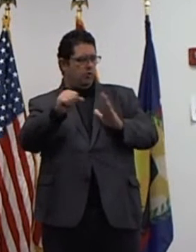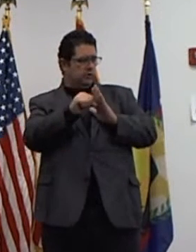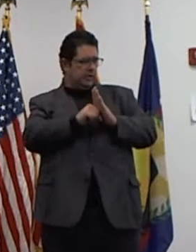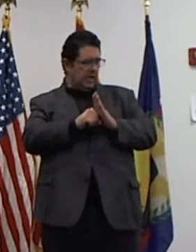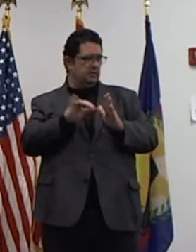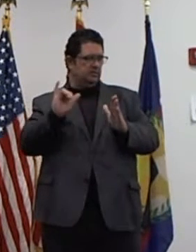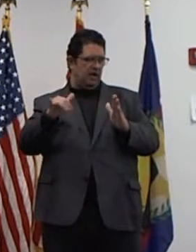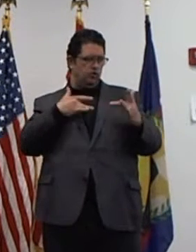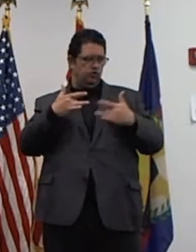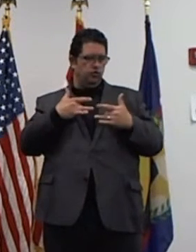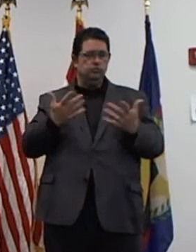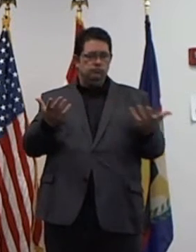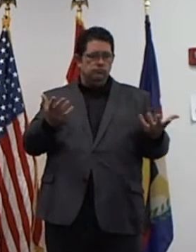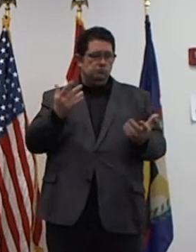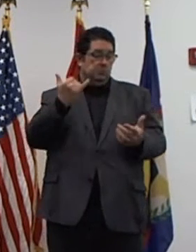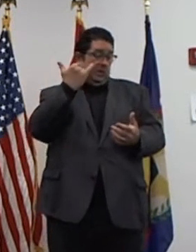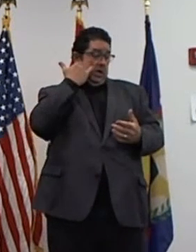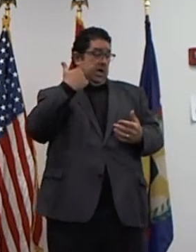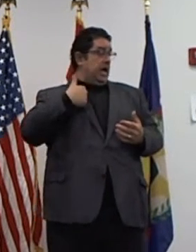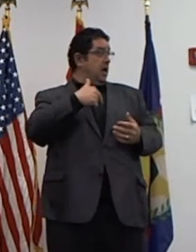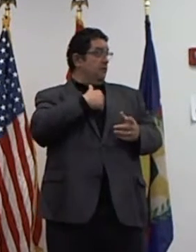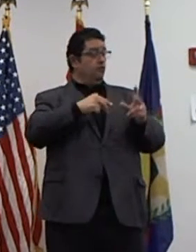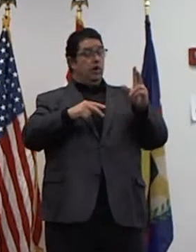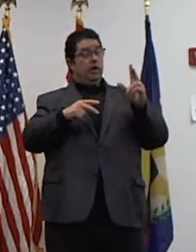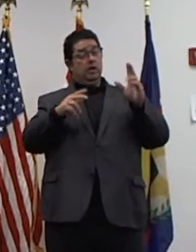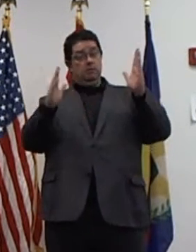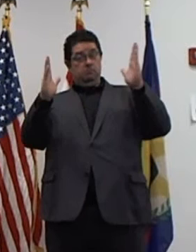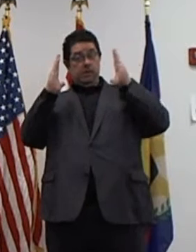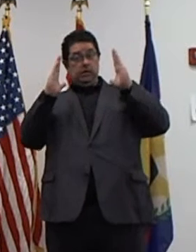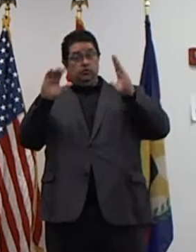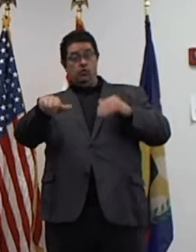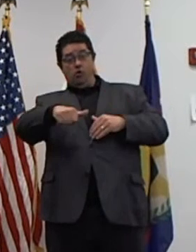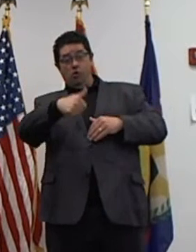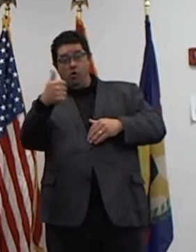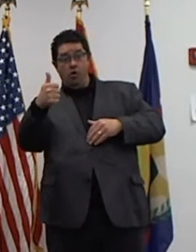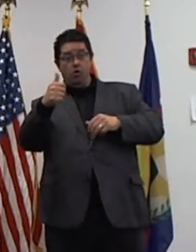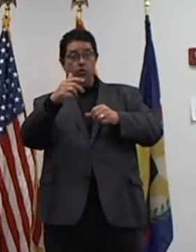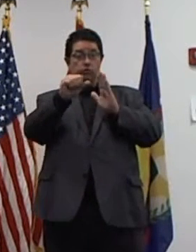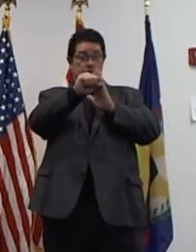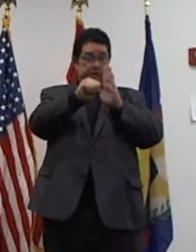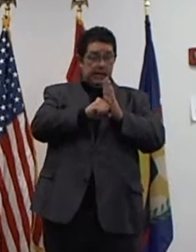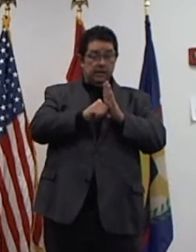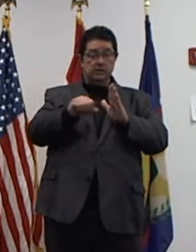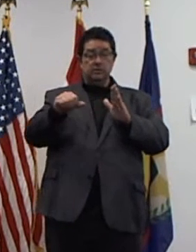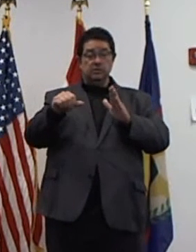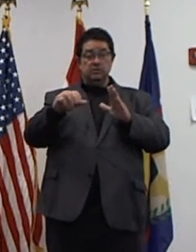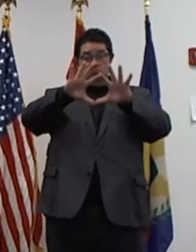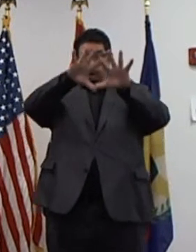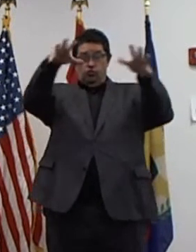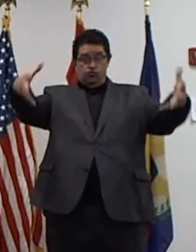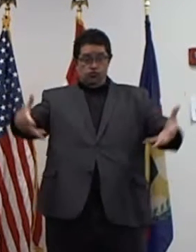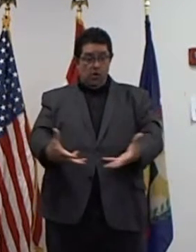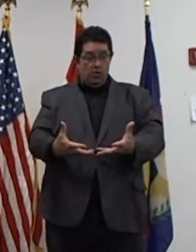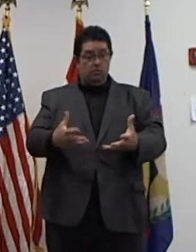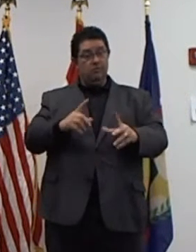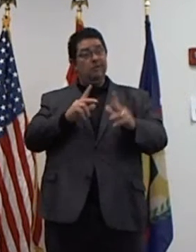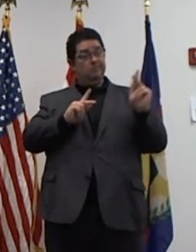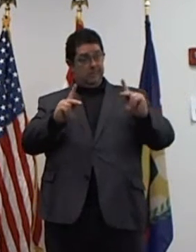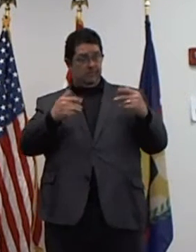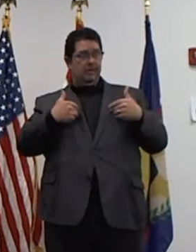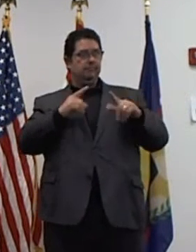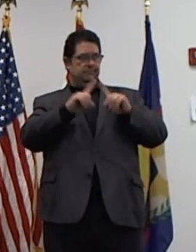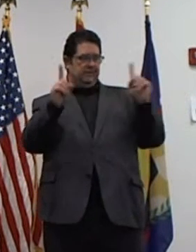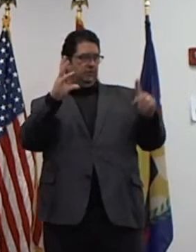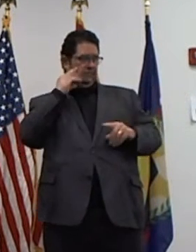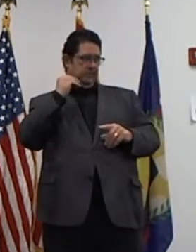concerns. Yeah, I think if we look around the country and around the world, people are having a different experience than we have had here in St. Louis County.